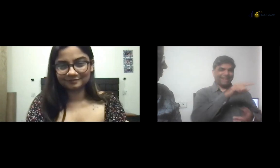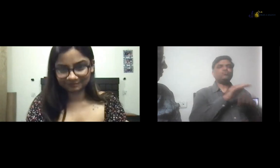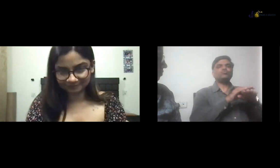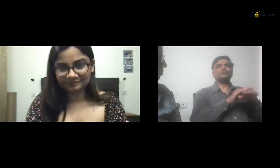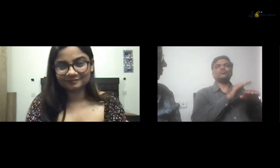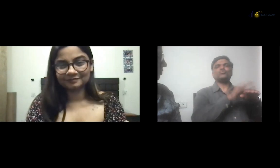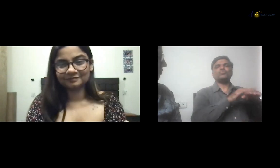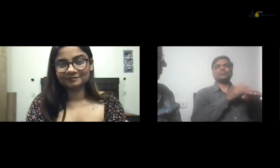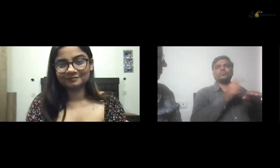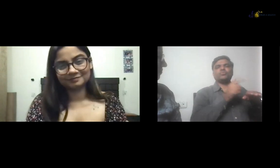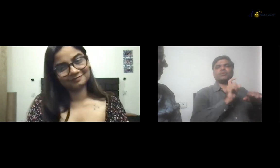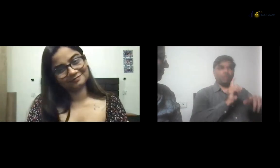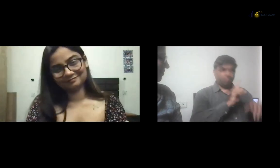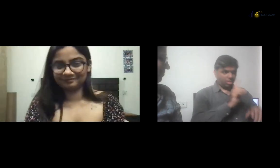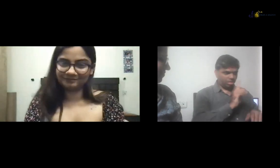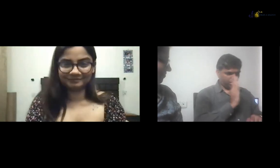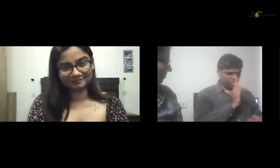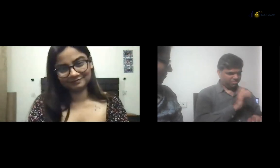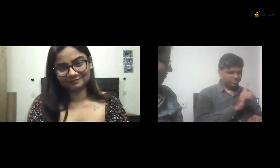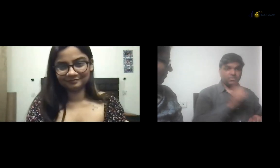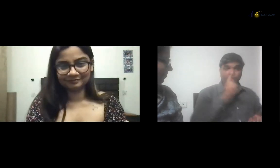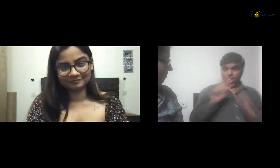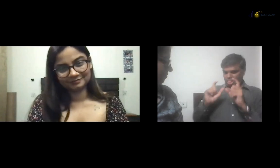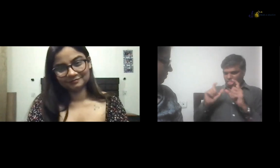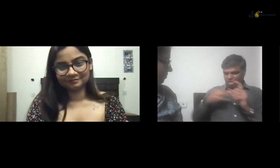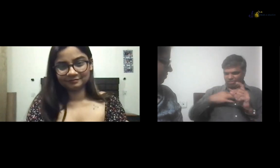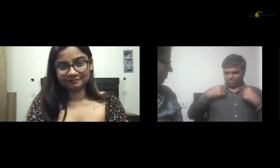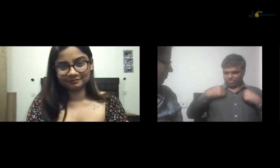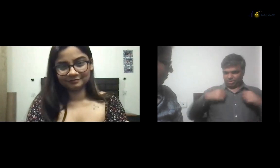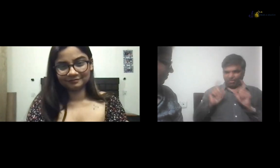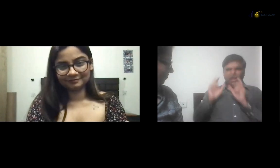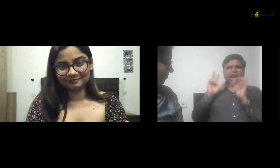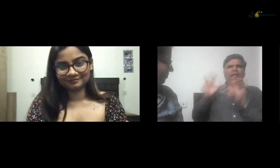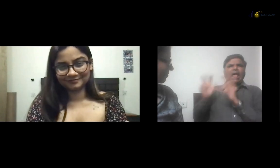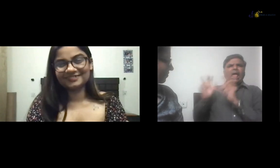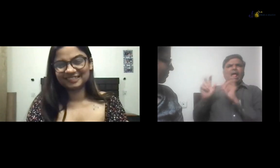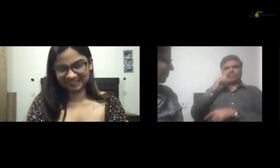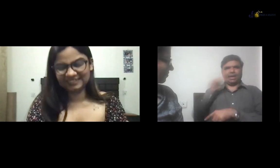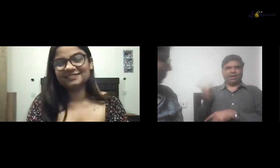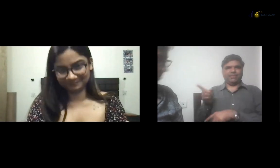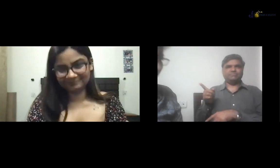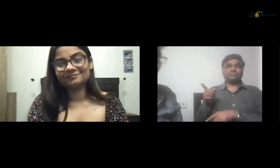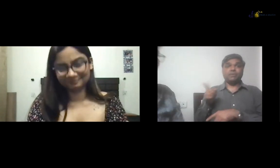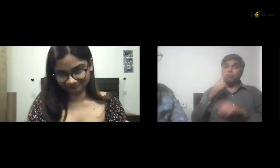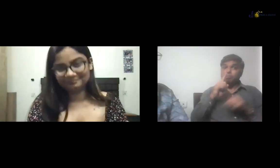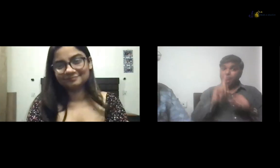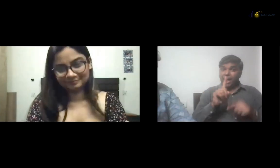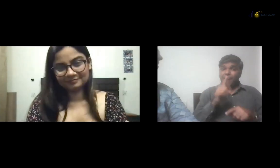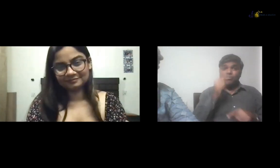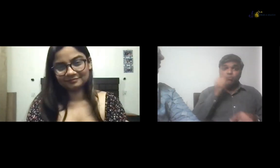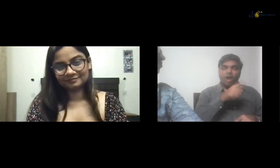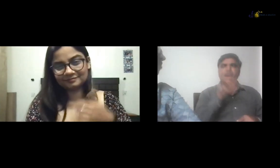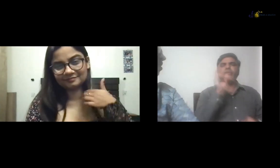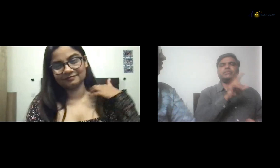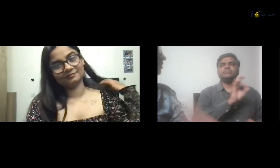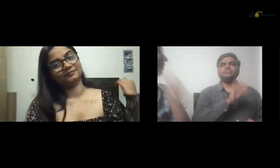parents, they just pampered their boy child and they asked their girls to